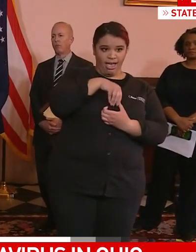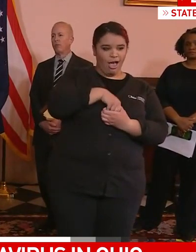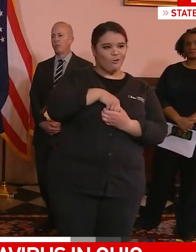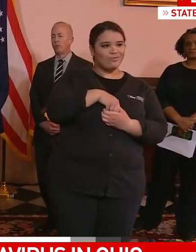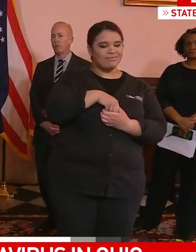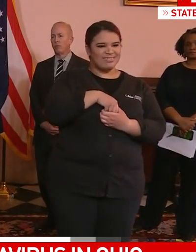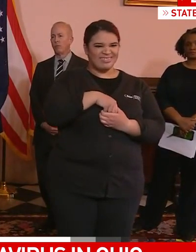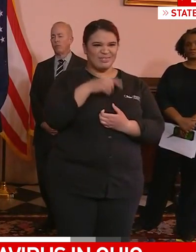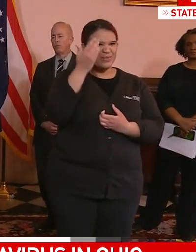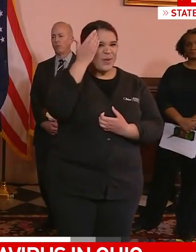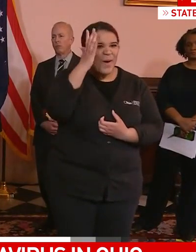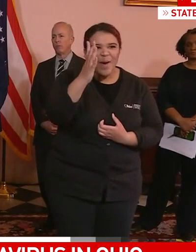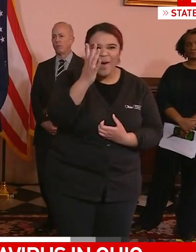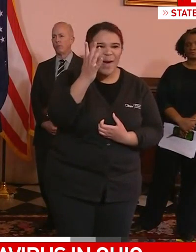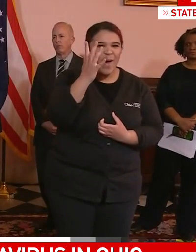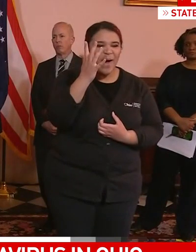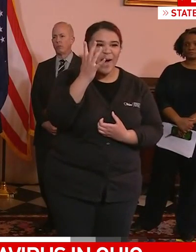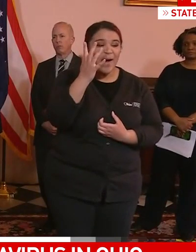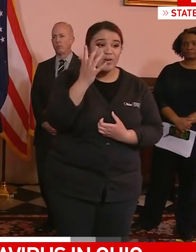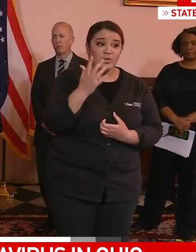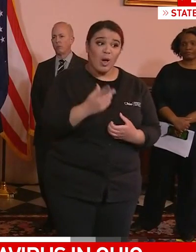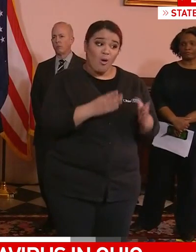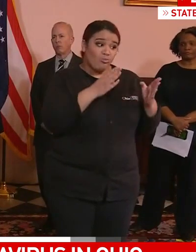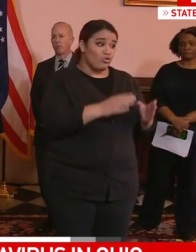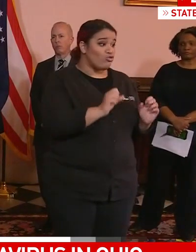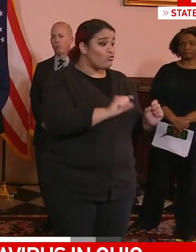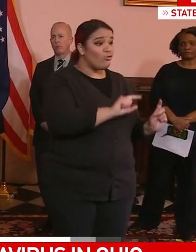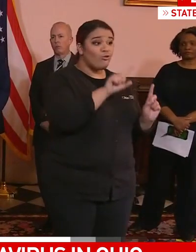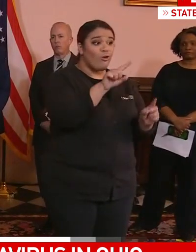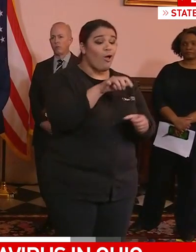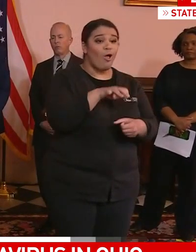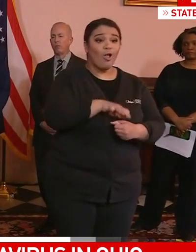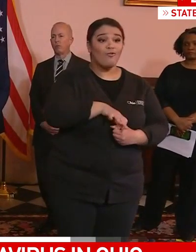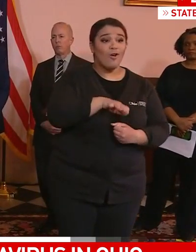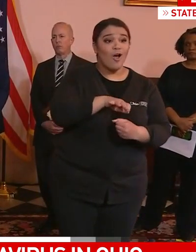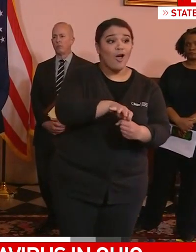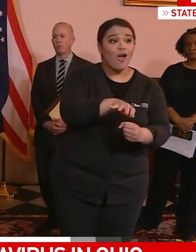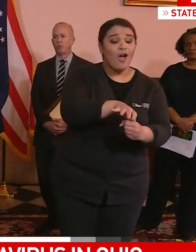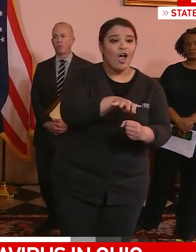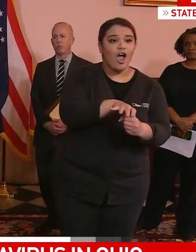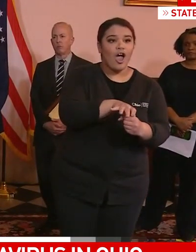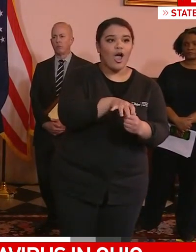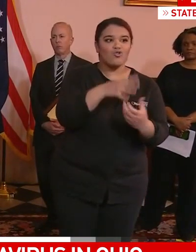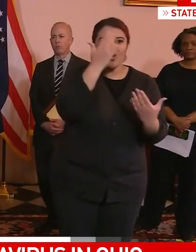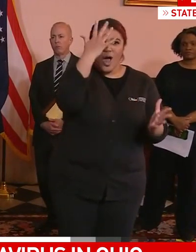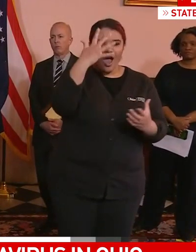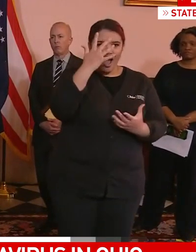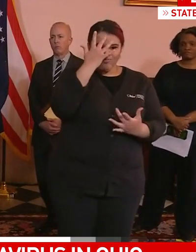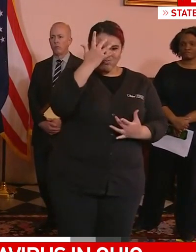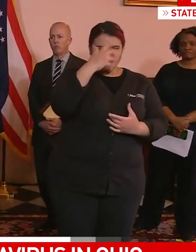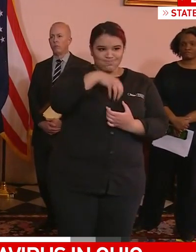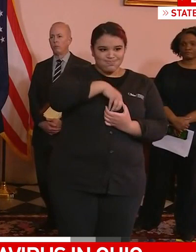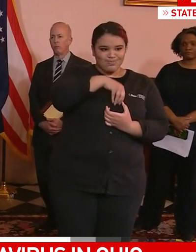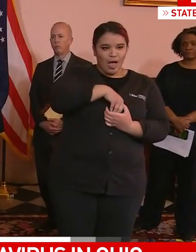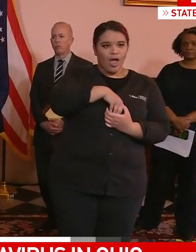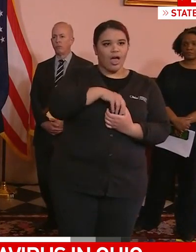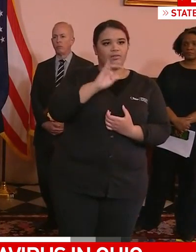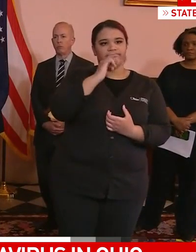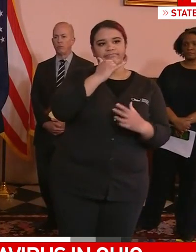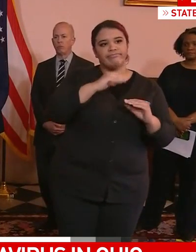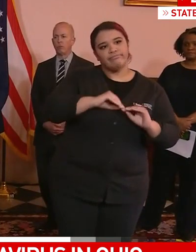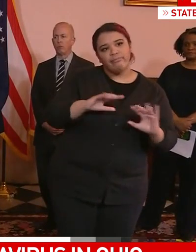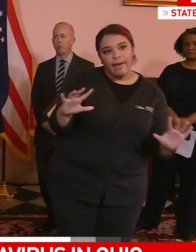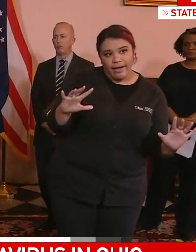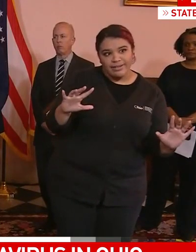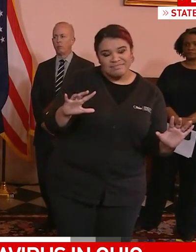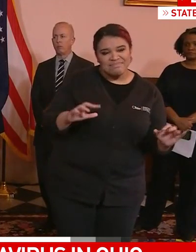in all good conscience could be going to vote and they could be spreading. And again, for those poll workers, for 13